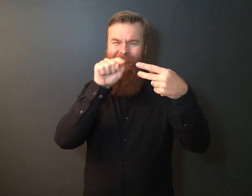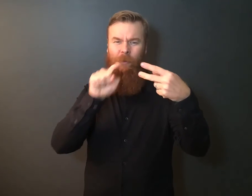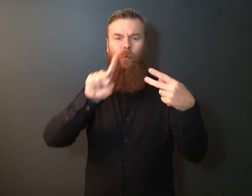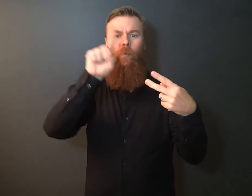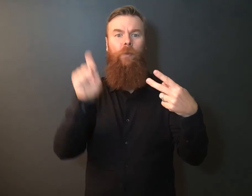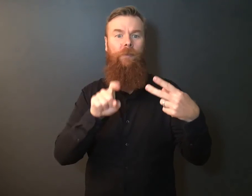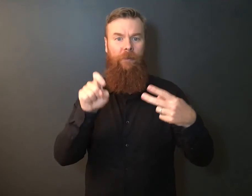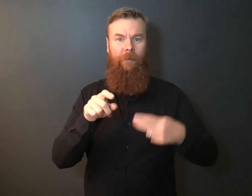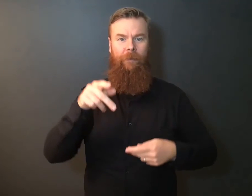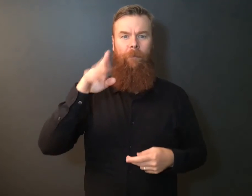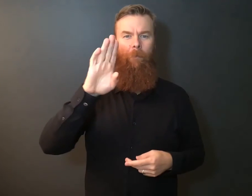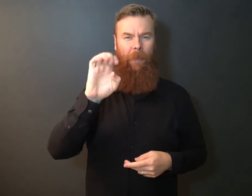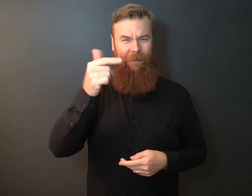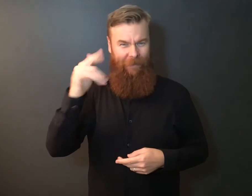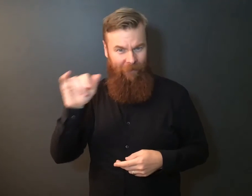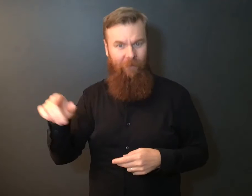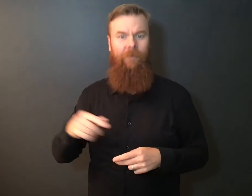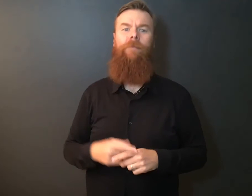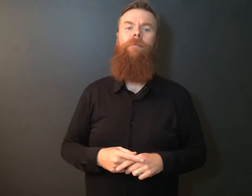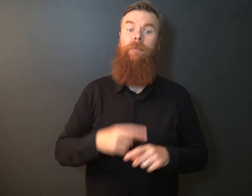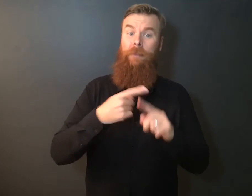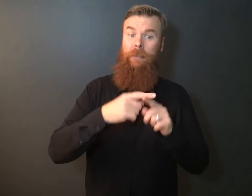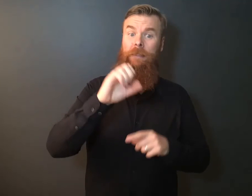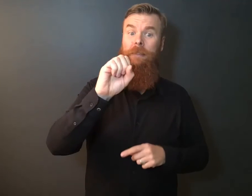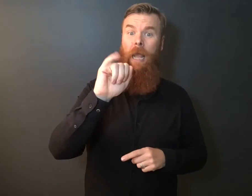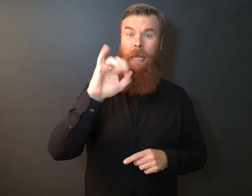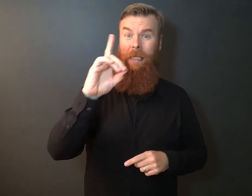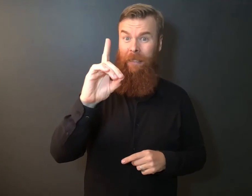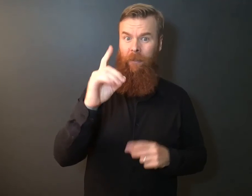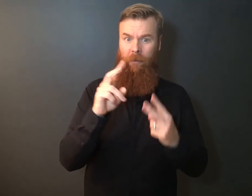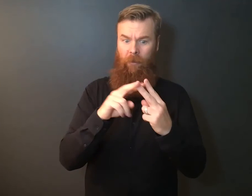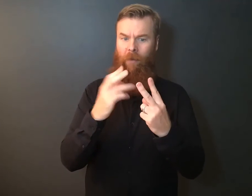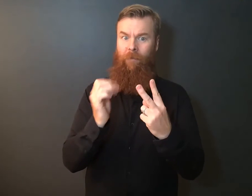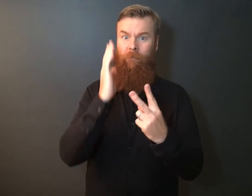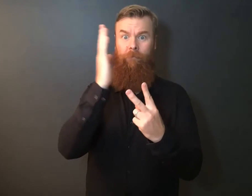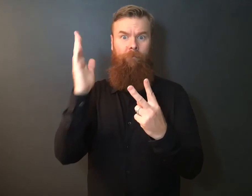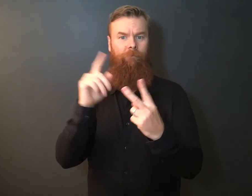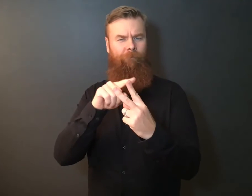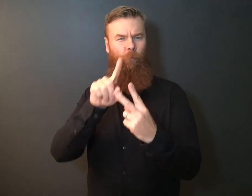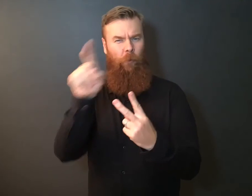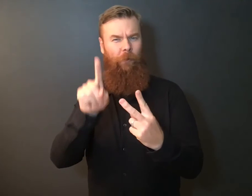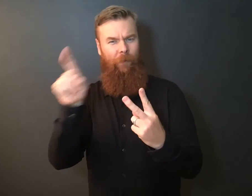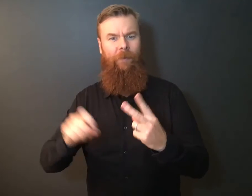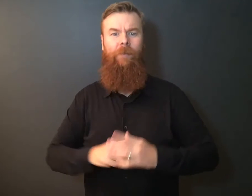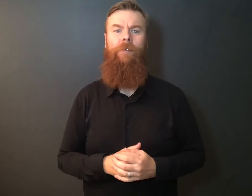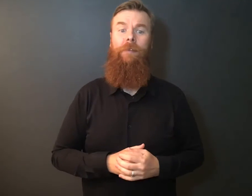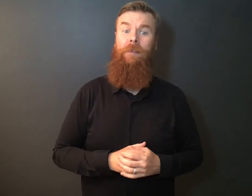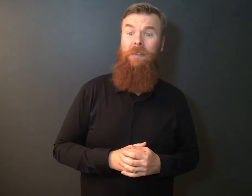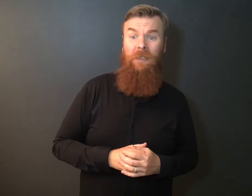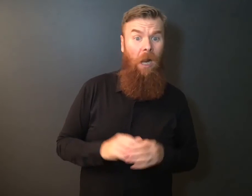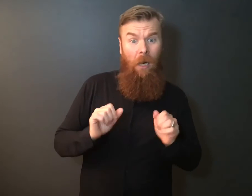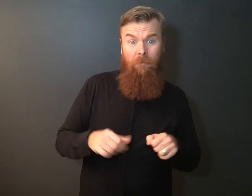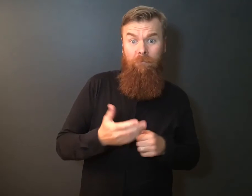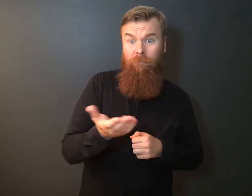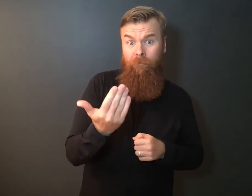hand. He already mentioned in the chat, but we can definitely unmute the mic, and Said, please feel free to speak. So maybe we'll start